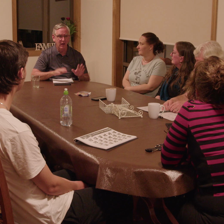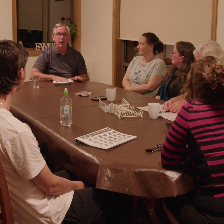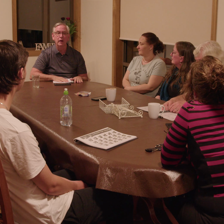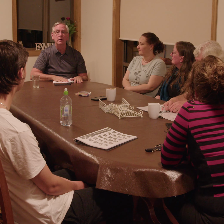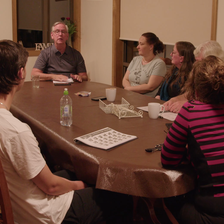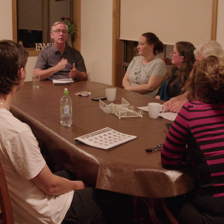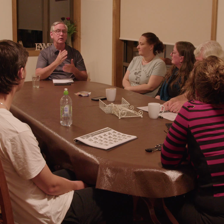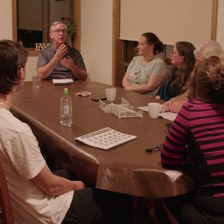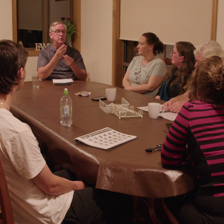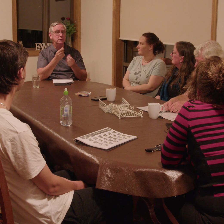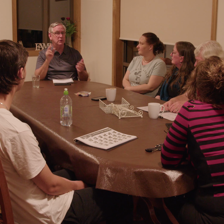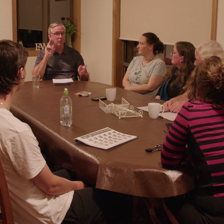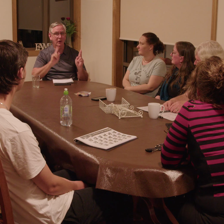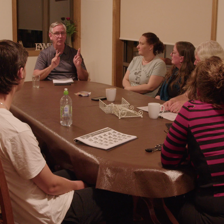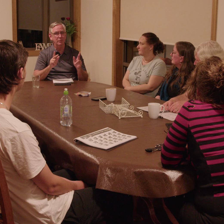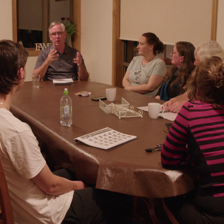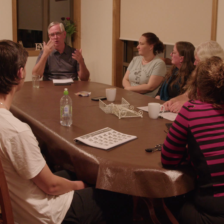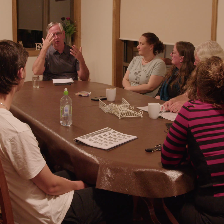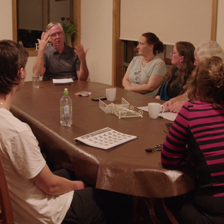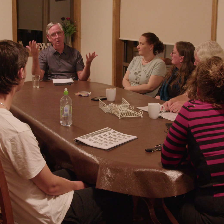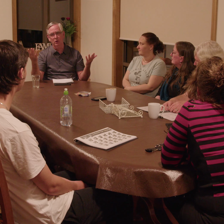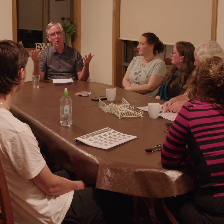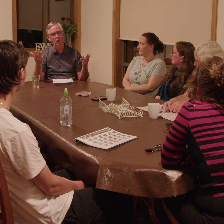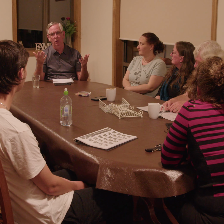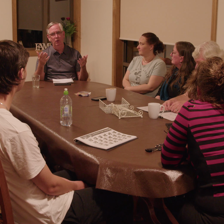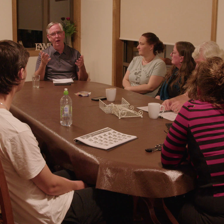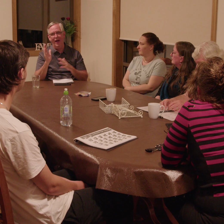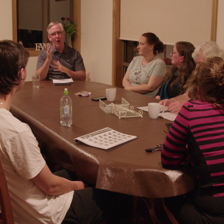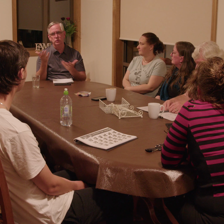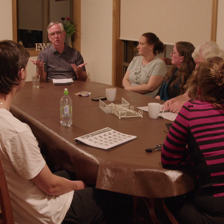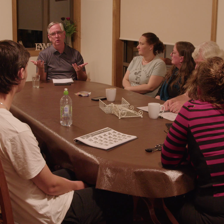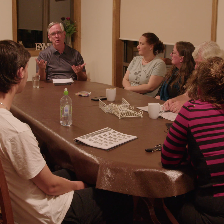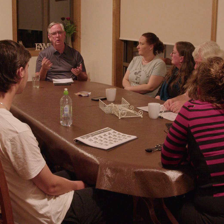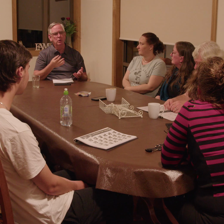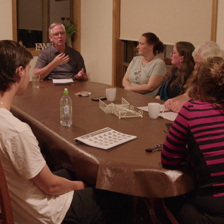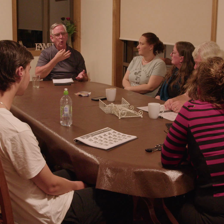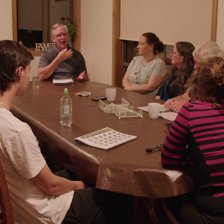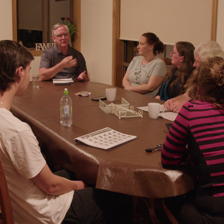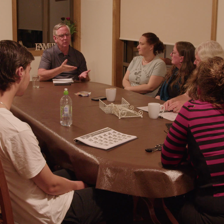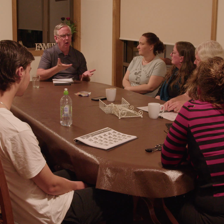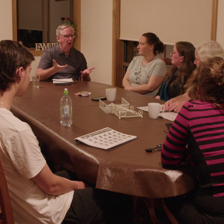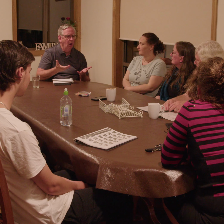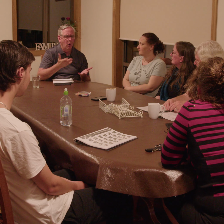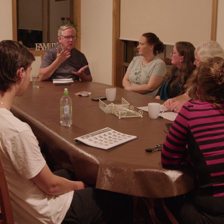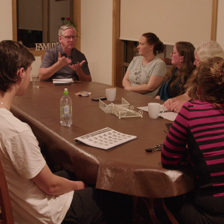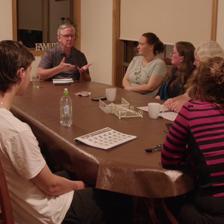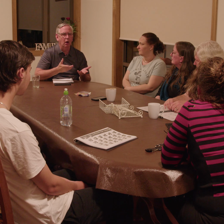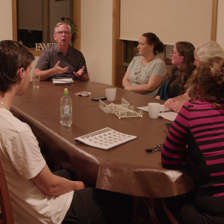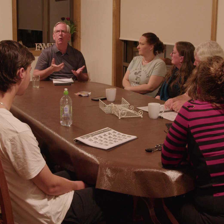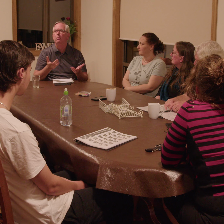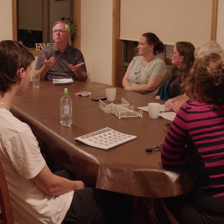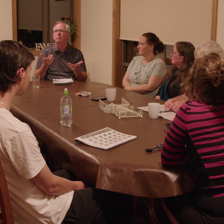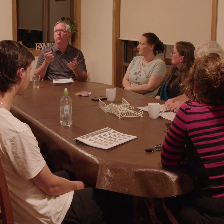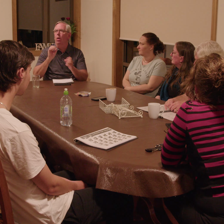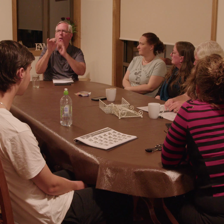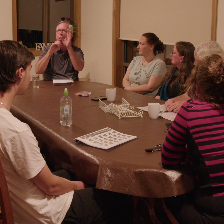And not to be critical of deaf people, but there are some deaf people that they just really don't know Auslan well. They don't know why. You ask them a